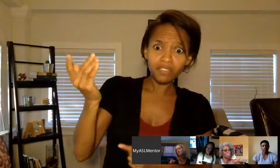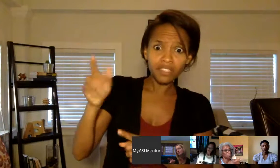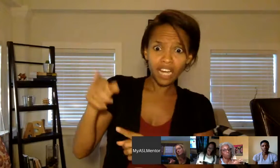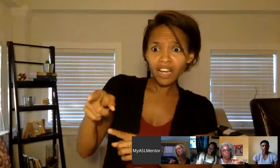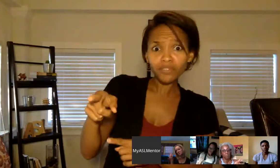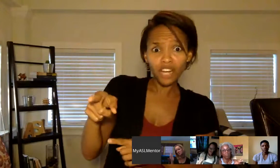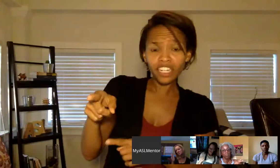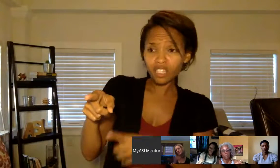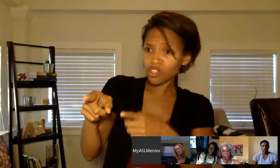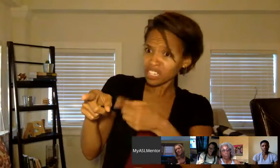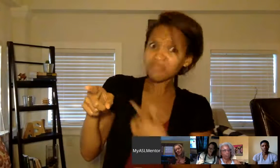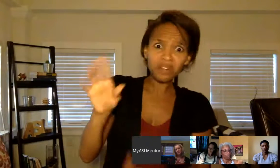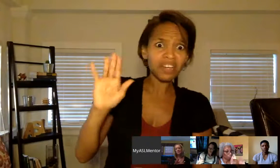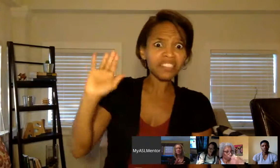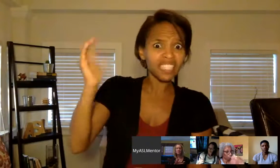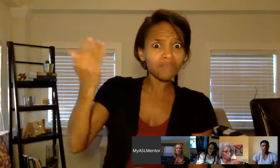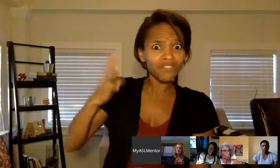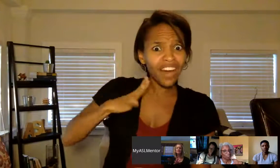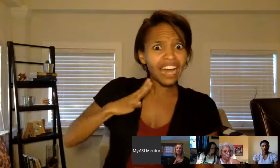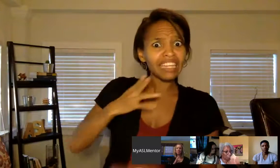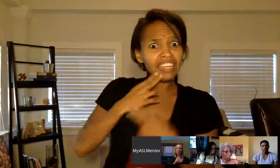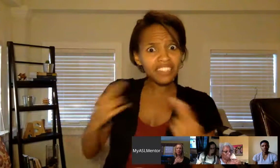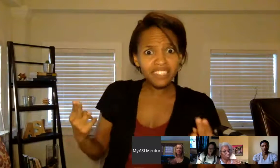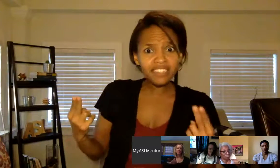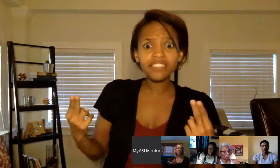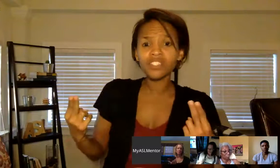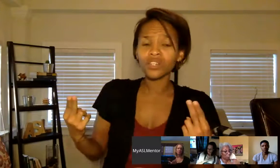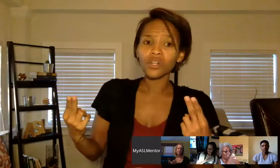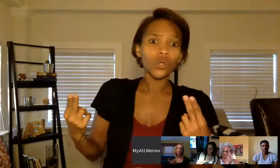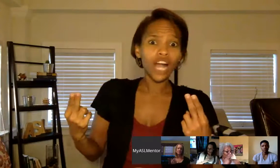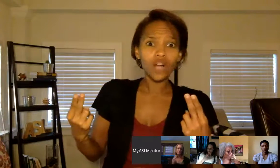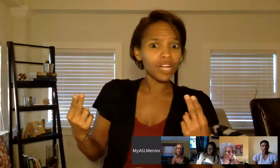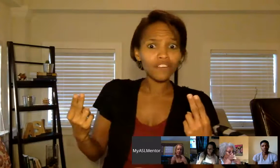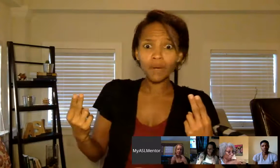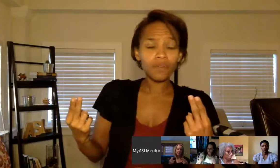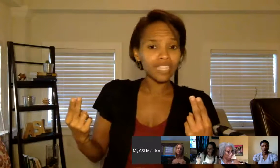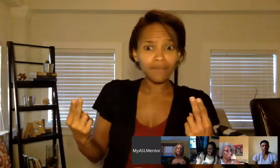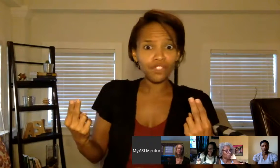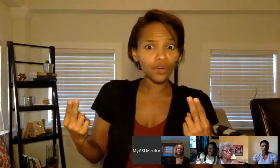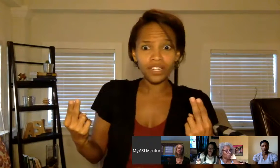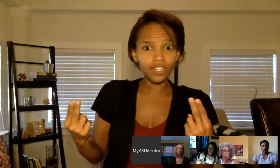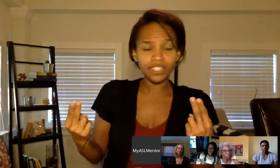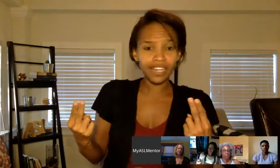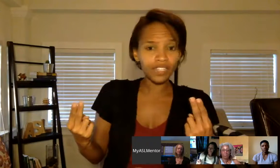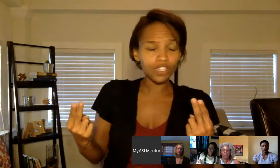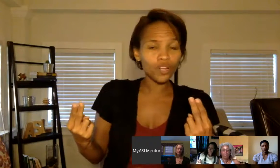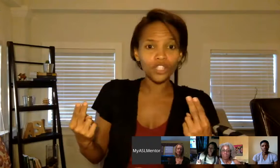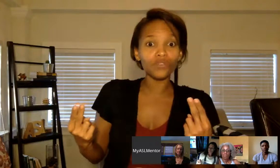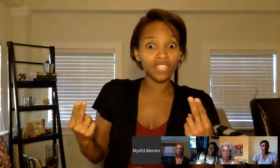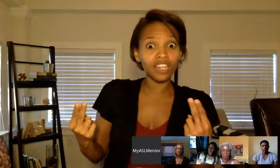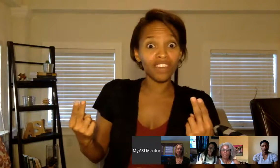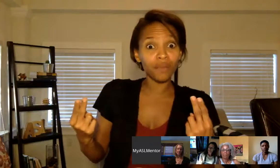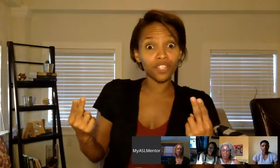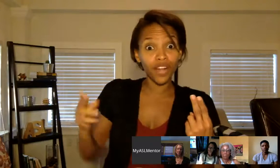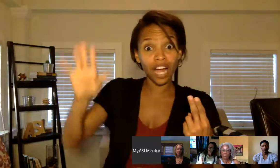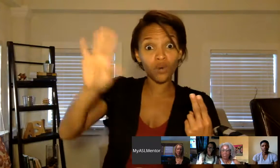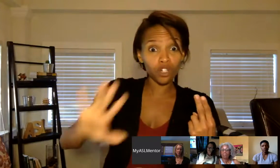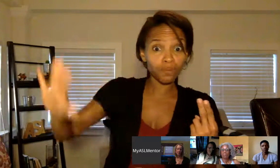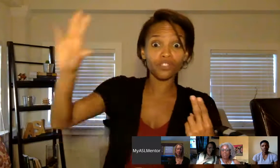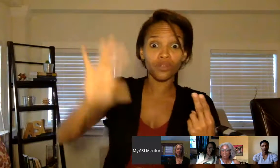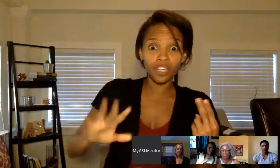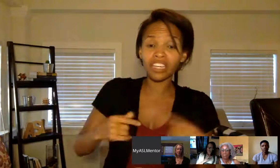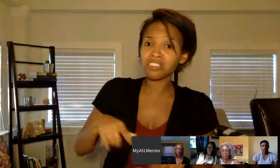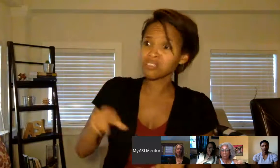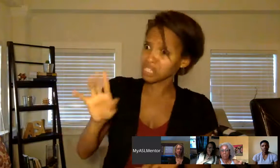Seems, I'm talking to the, so he seems fine, innocent, or whatever couple of signs you want to use to convey what their